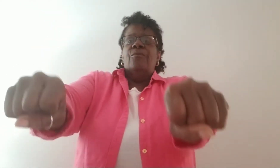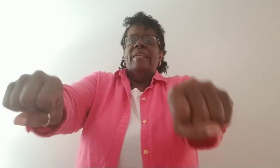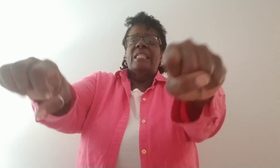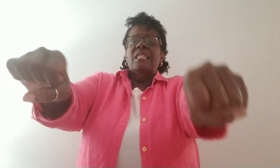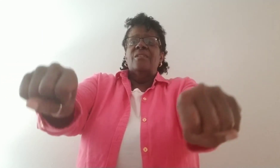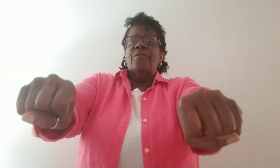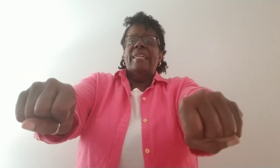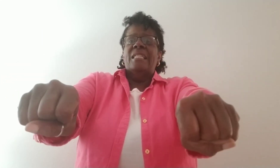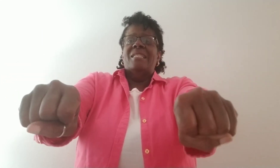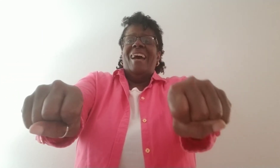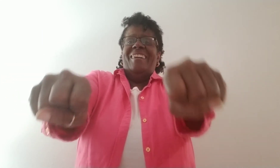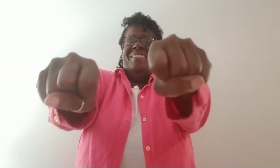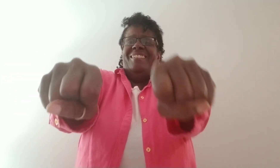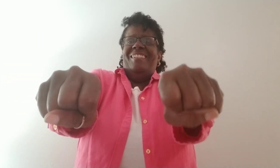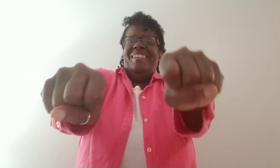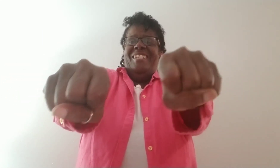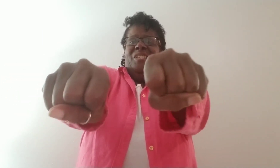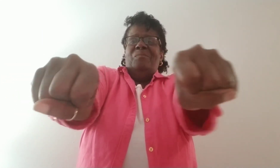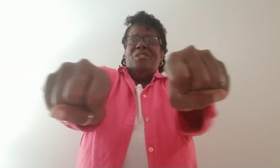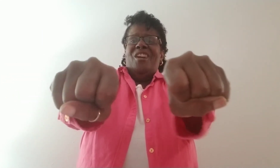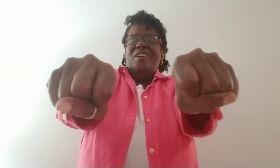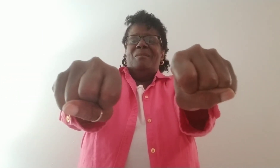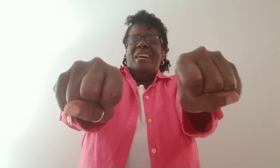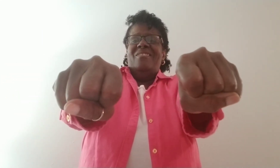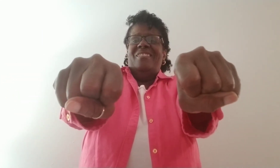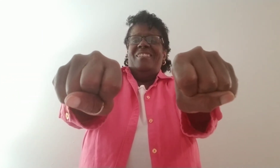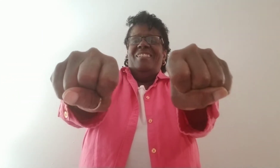this is the Frankenstein. Put your arms out.